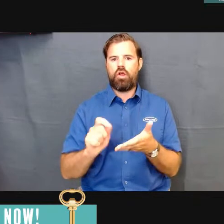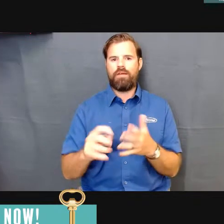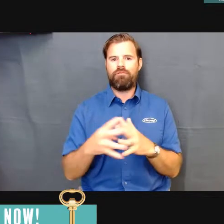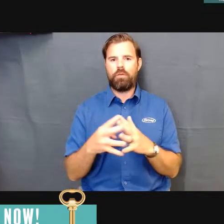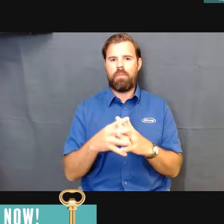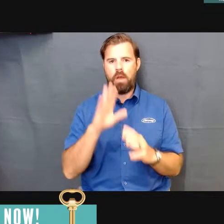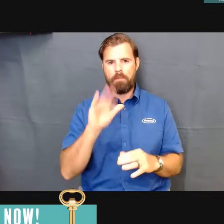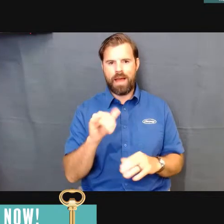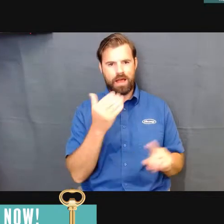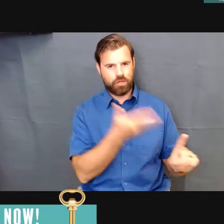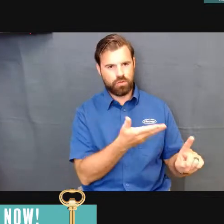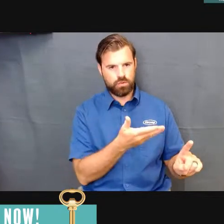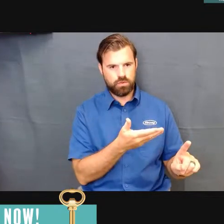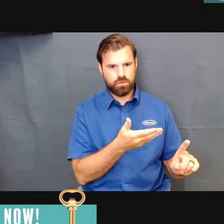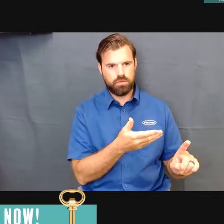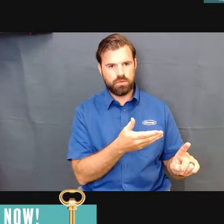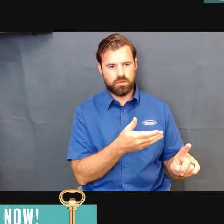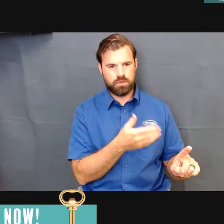Correct?